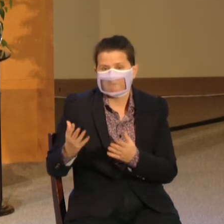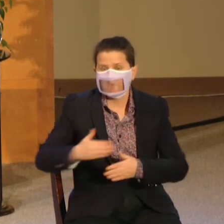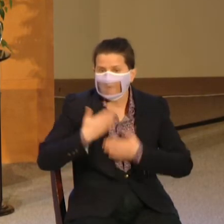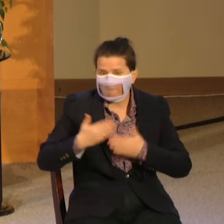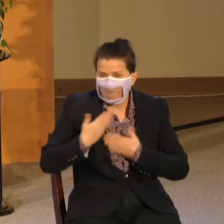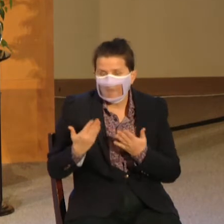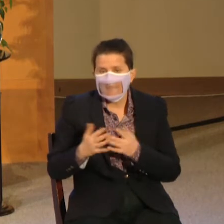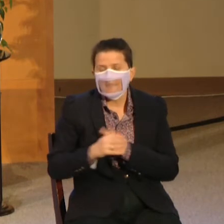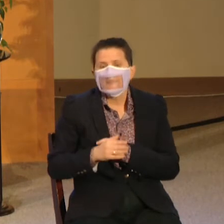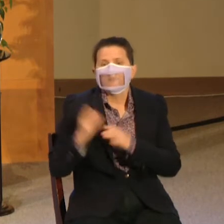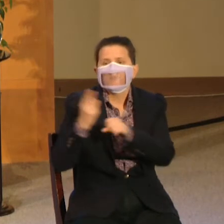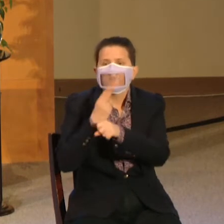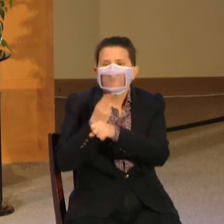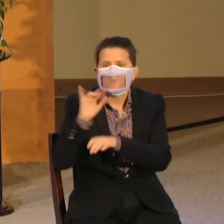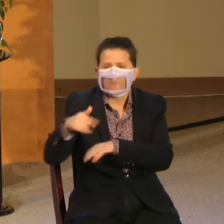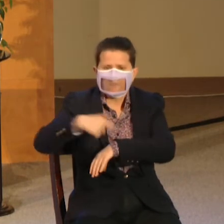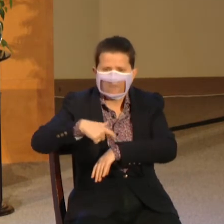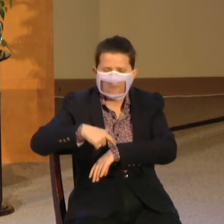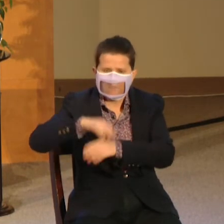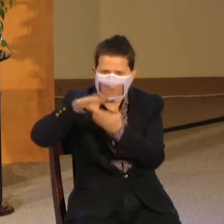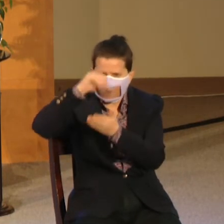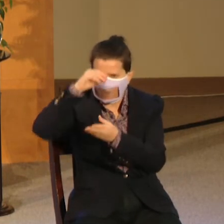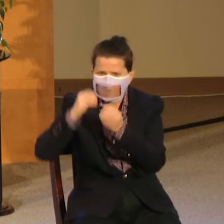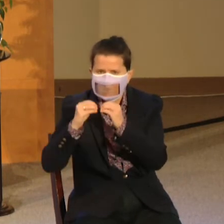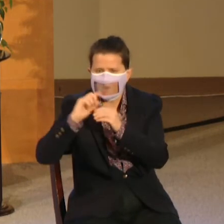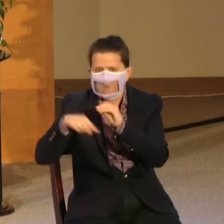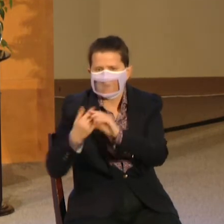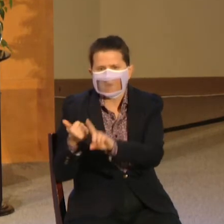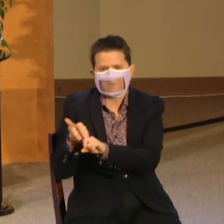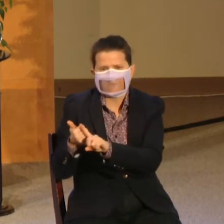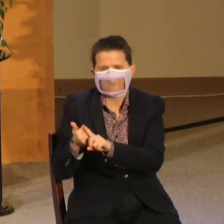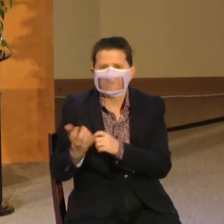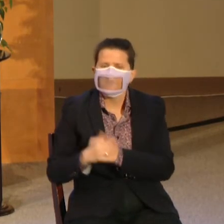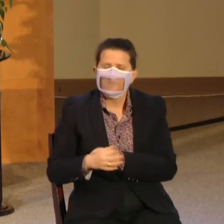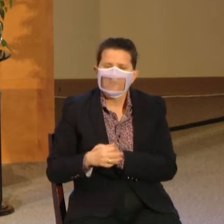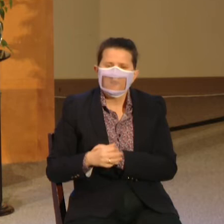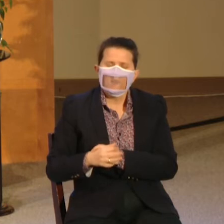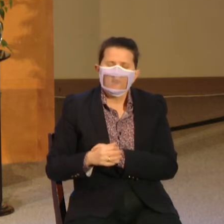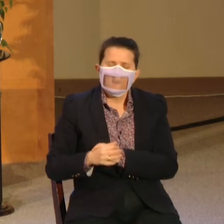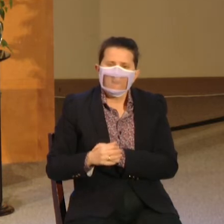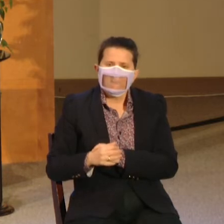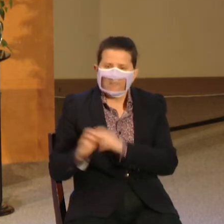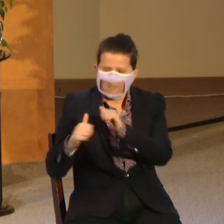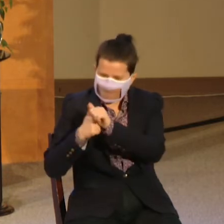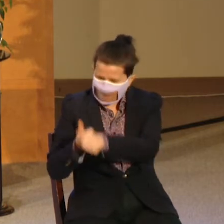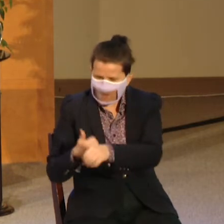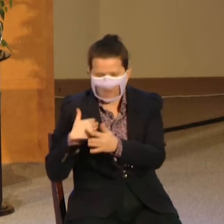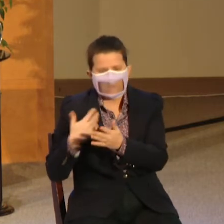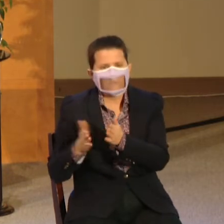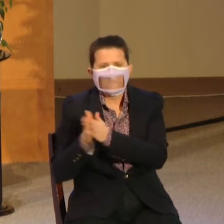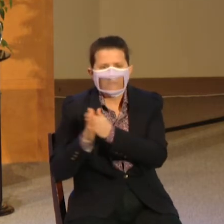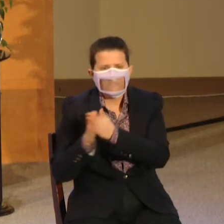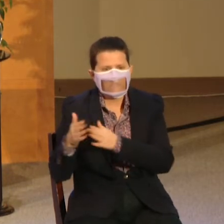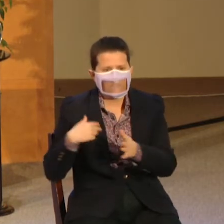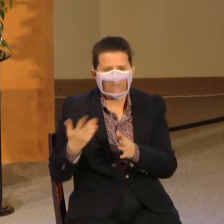And she used her free time to learn more about herself. She decided to follow a lifelong passion she had of backpacking